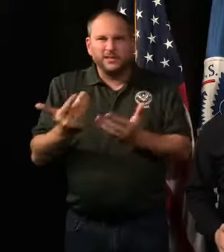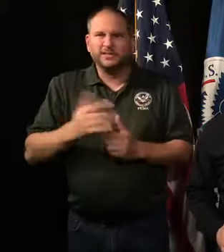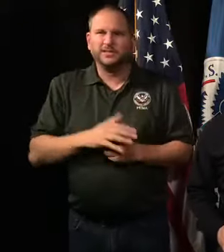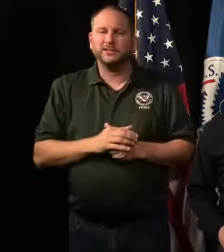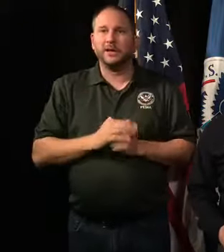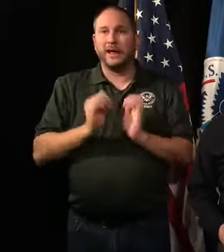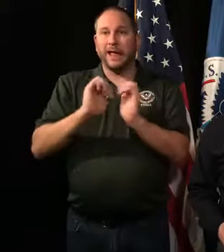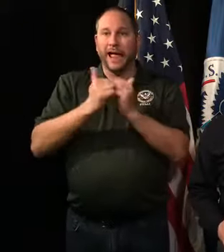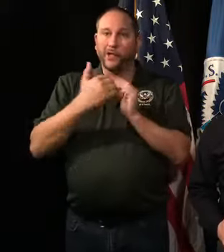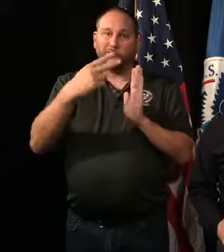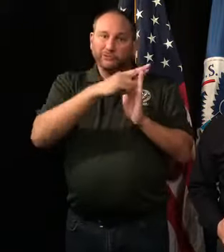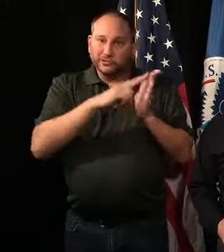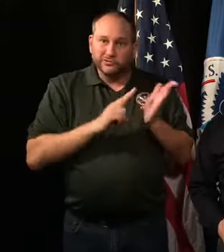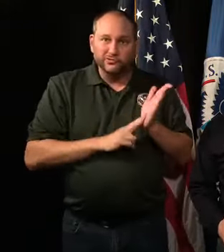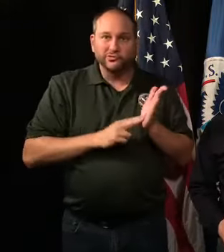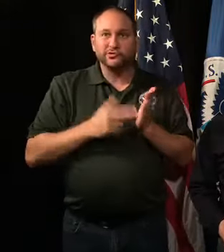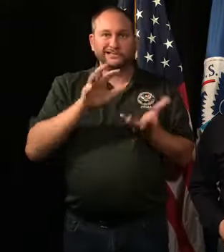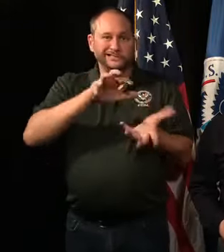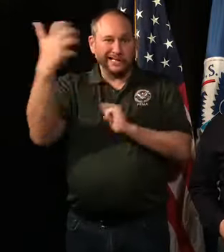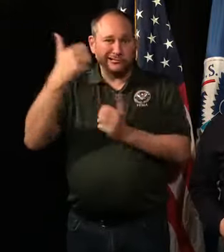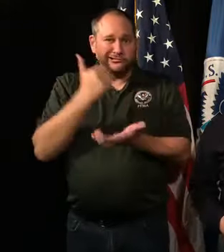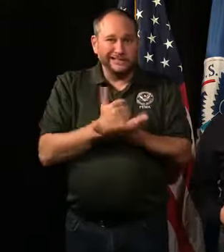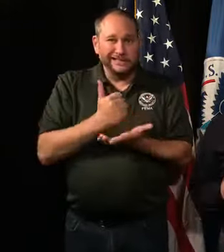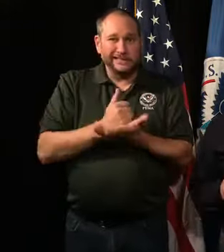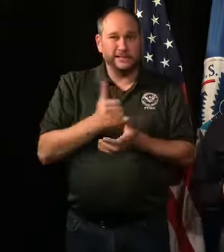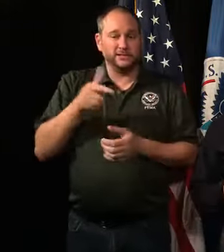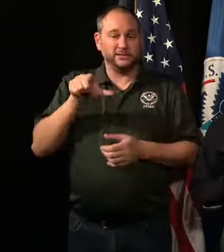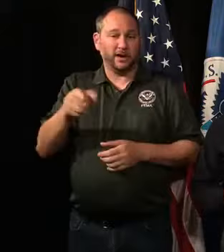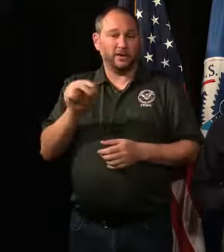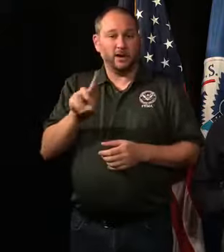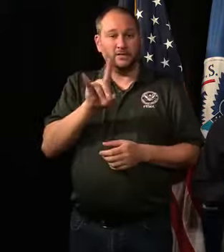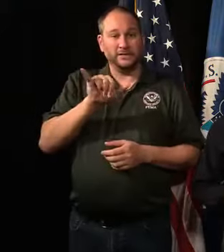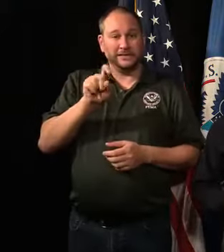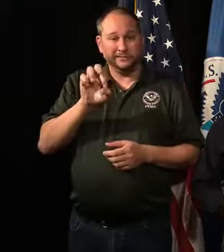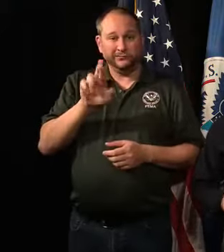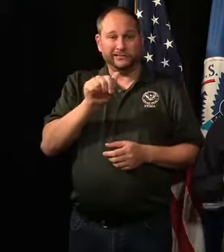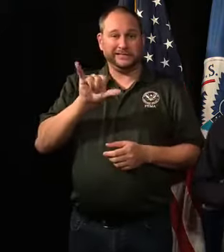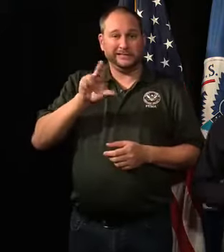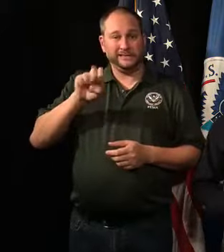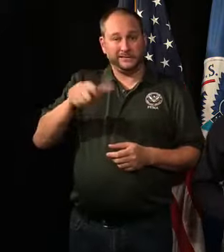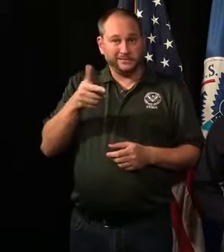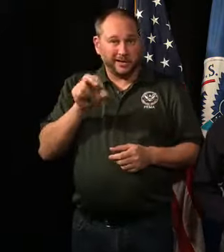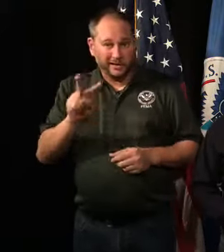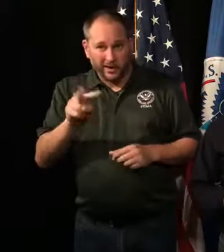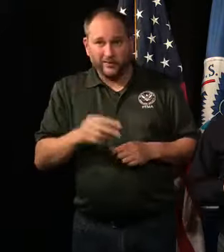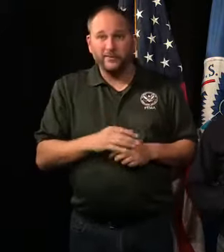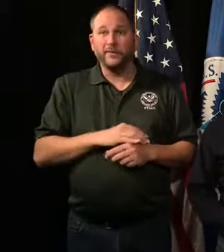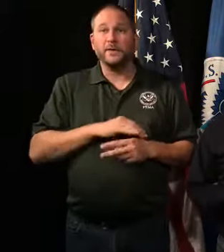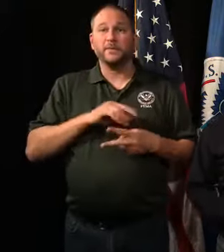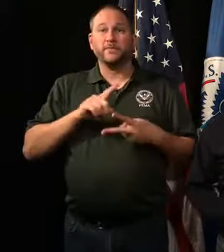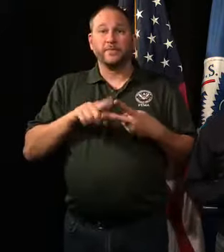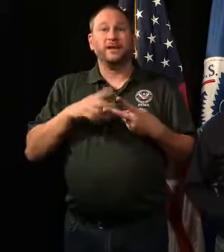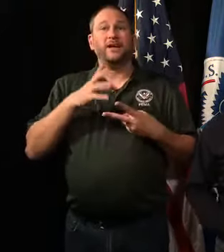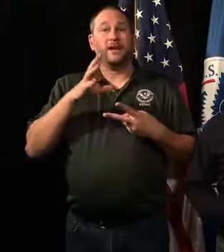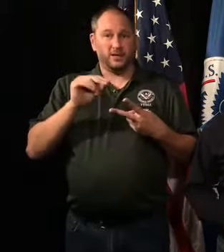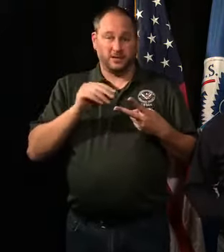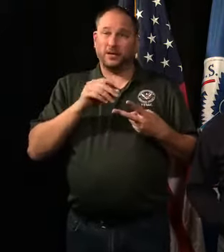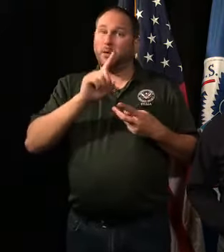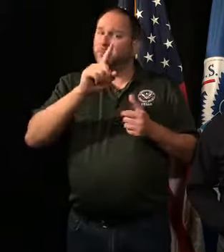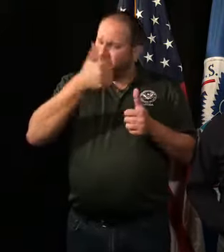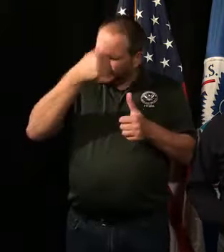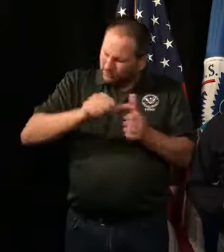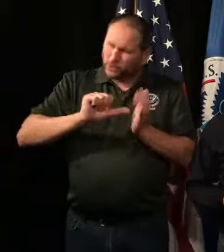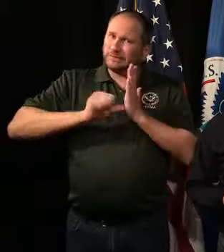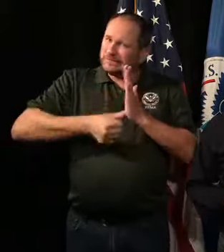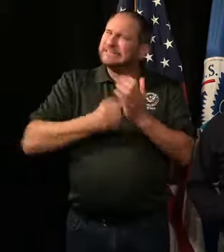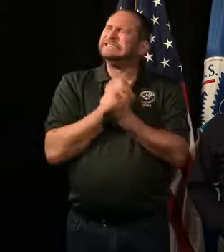at disasterassistance.gov. Let me remind you these 4 points. First of all, be safe. Only go back to your